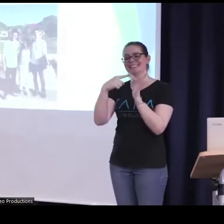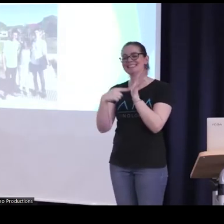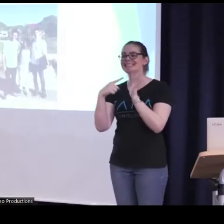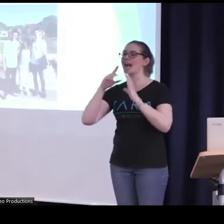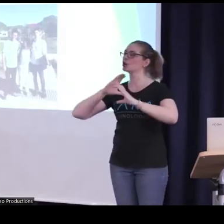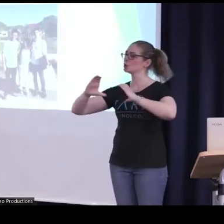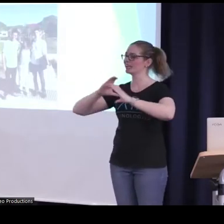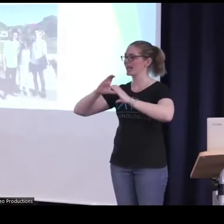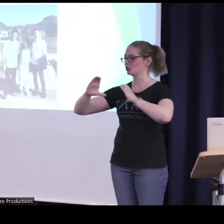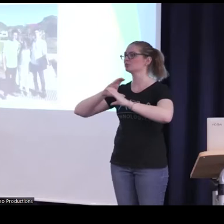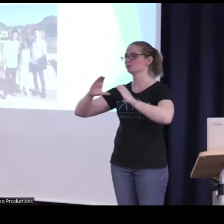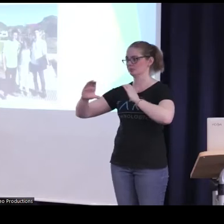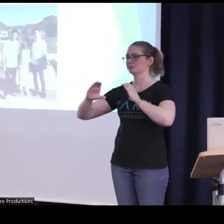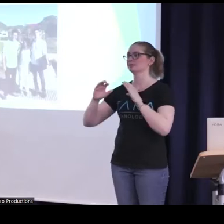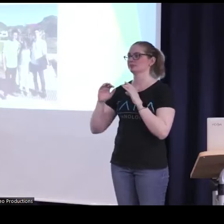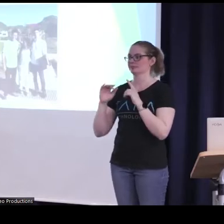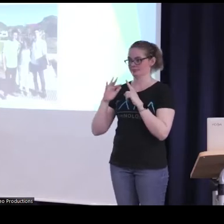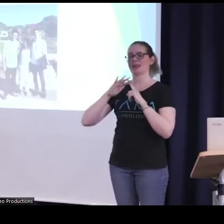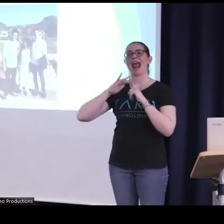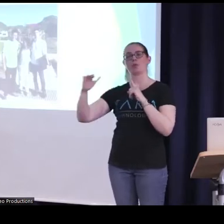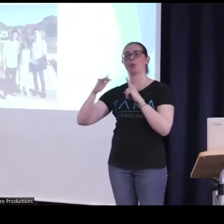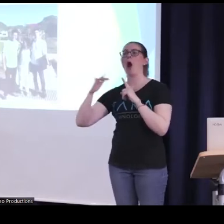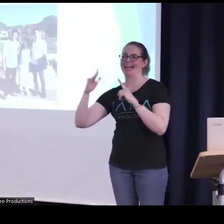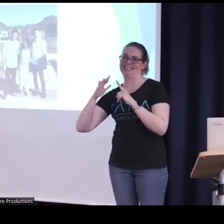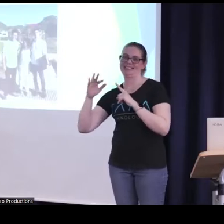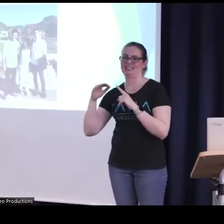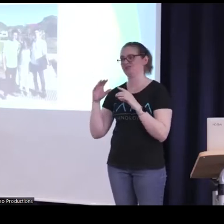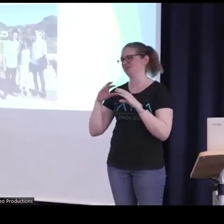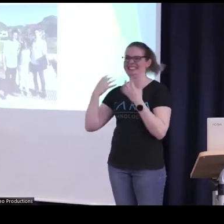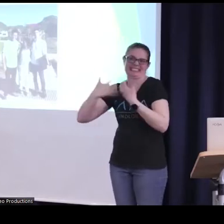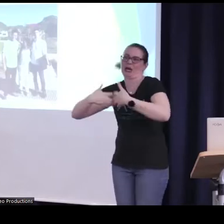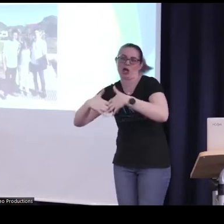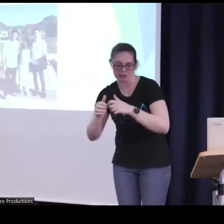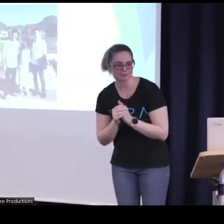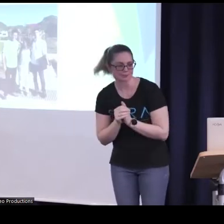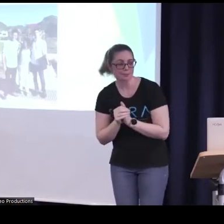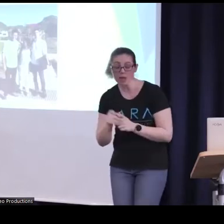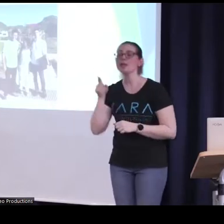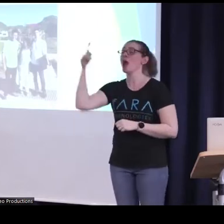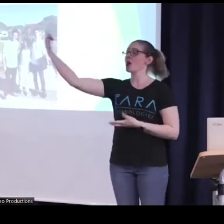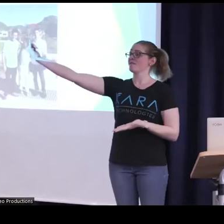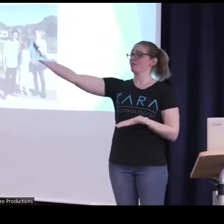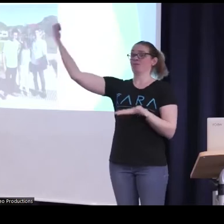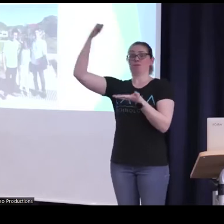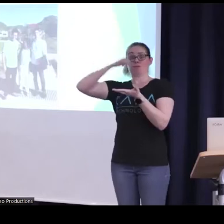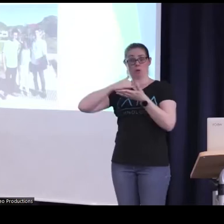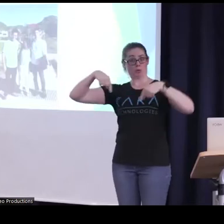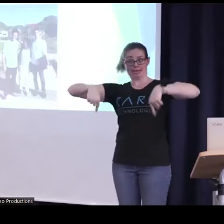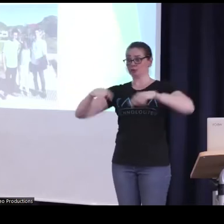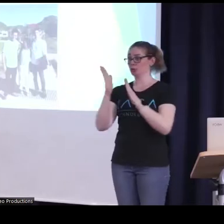And he studied telecommunications and wireless technology and different